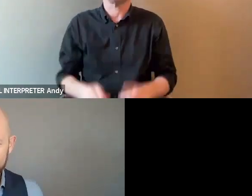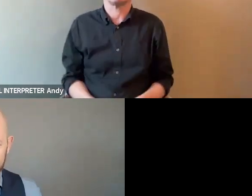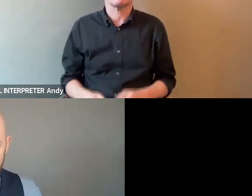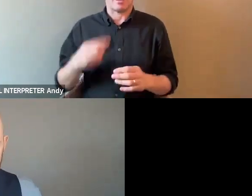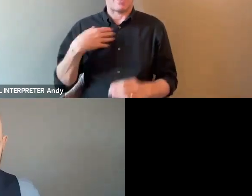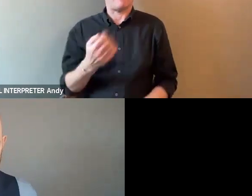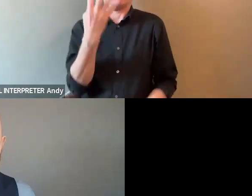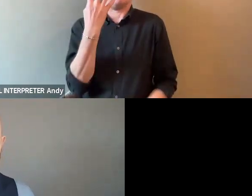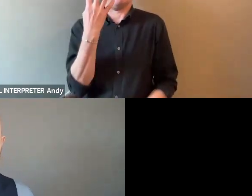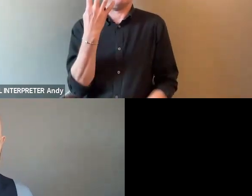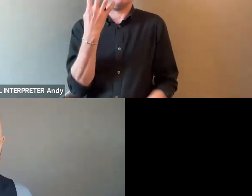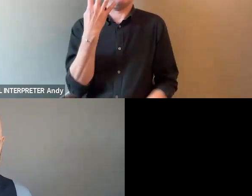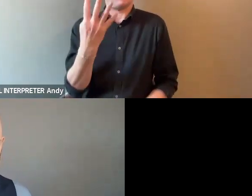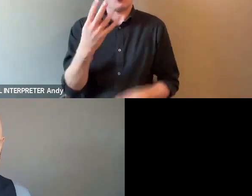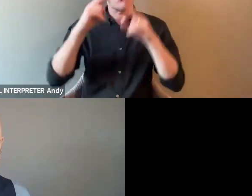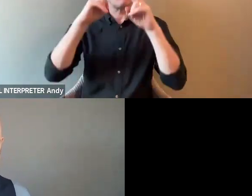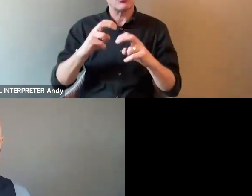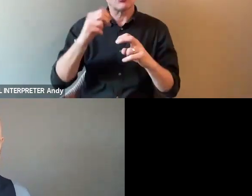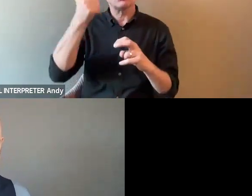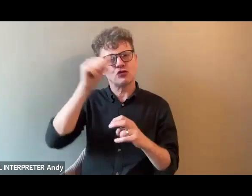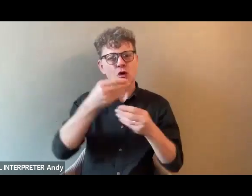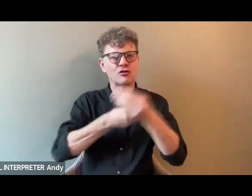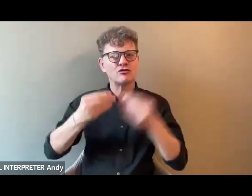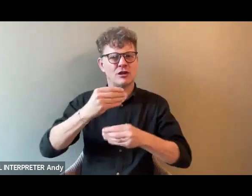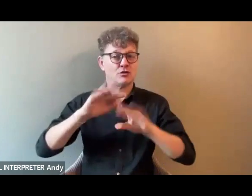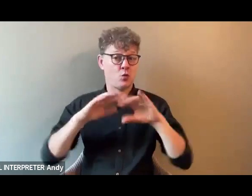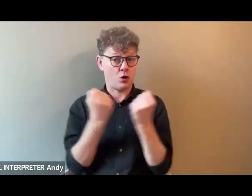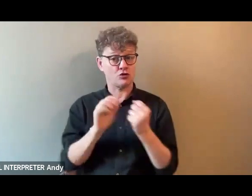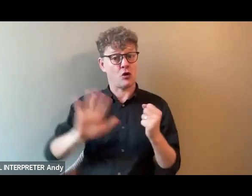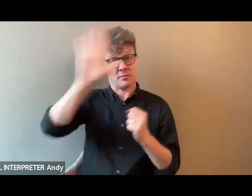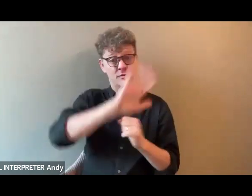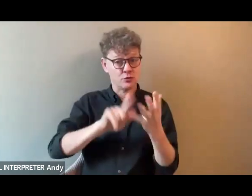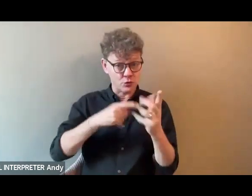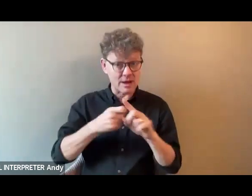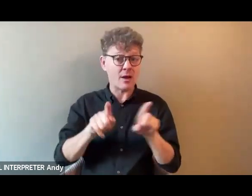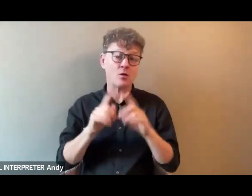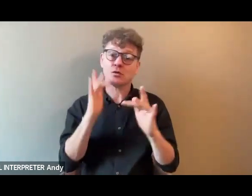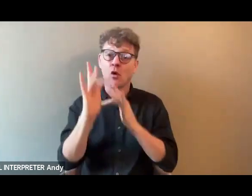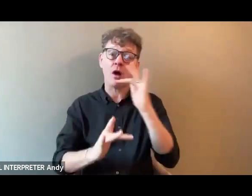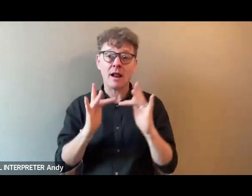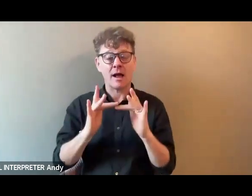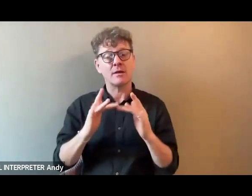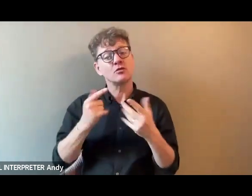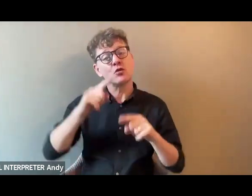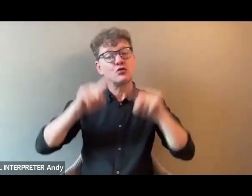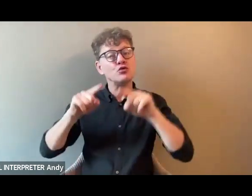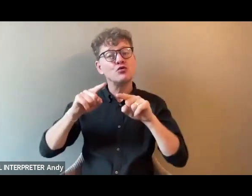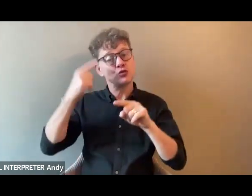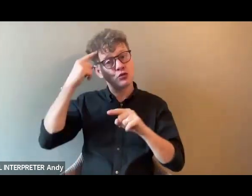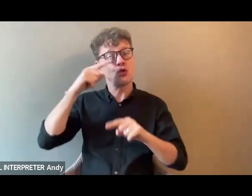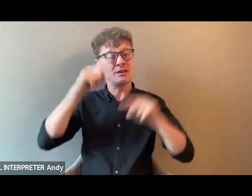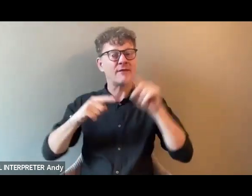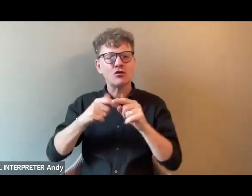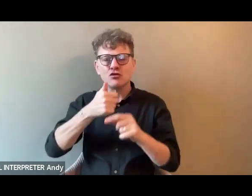and knowledge exchange workshops around the UK and online, where we brought together neurodivergent users of archives